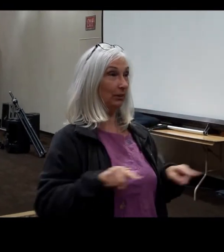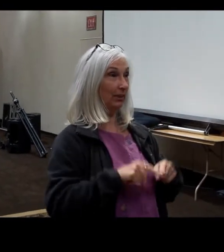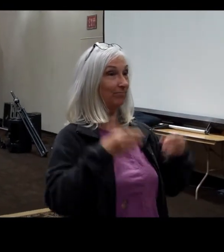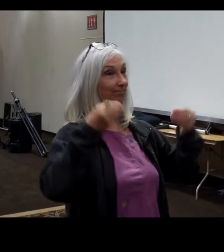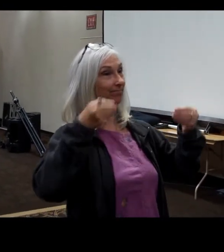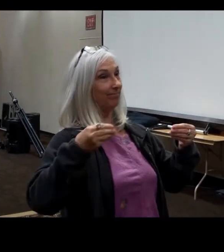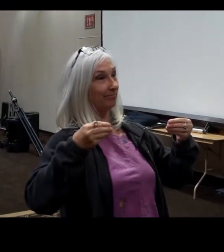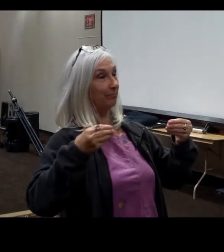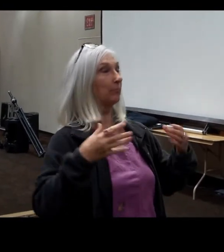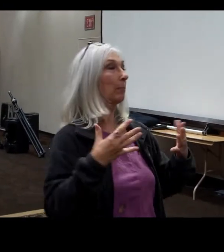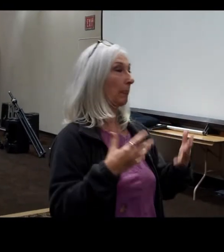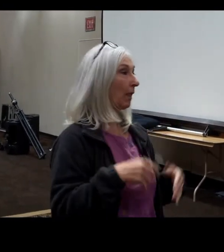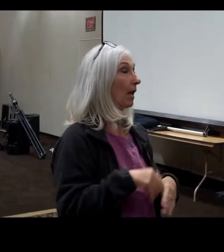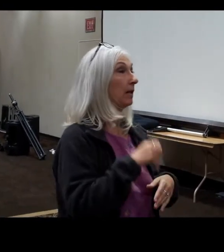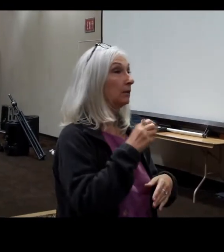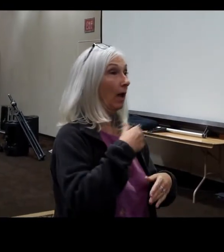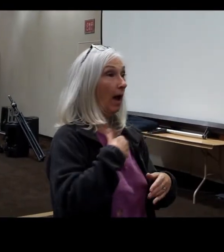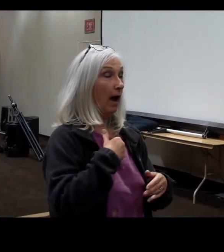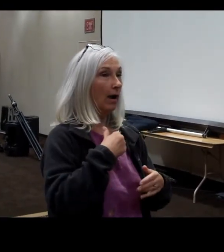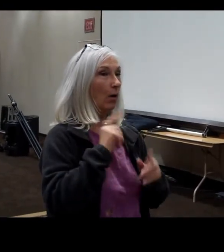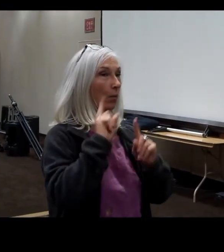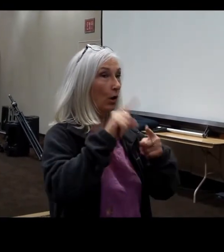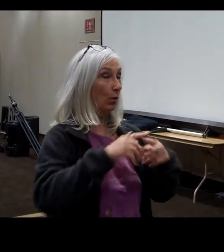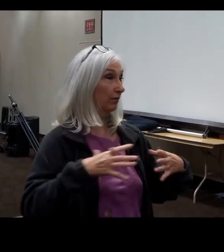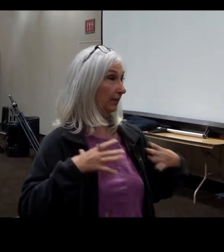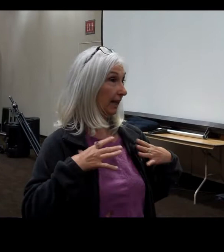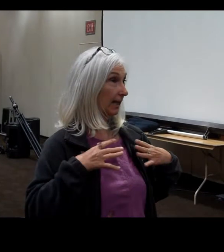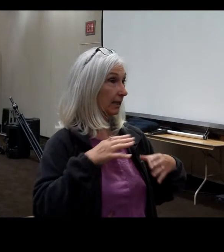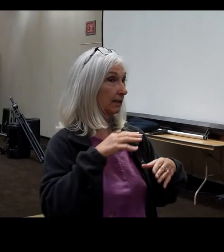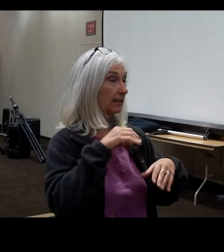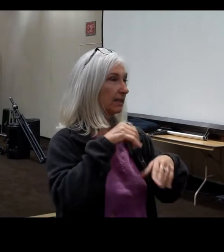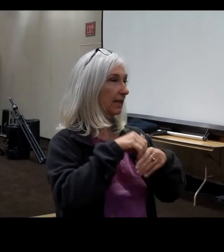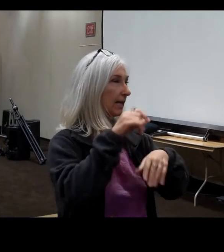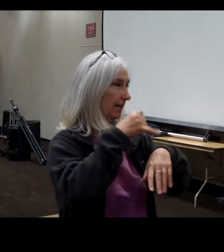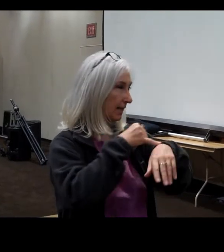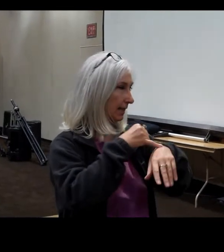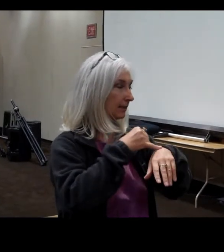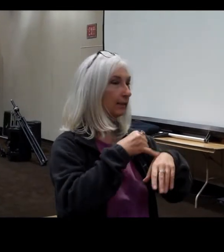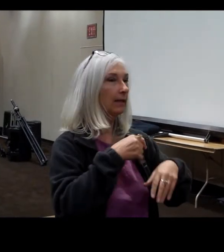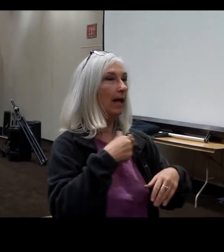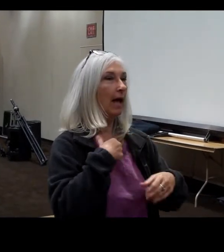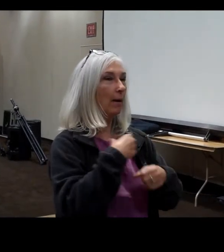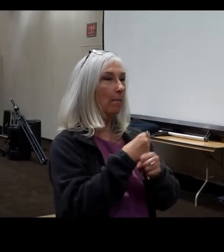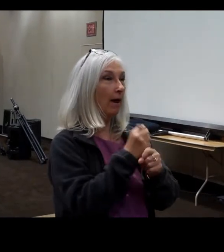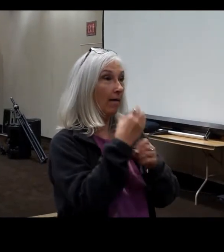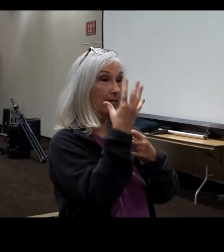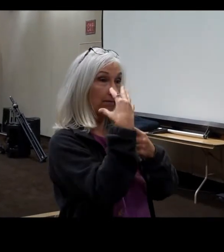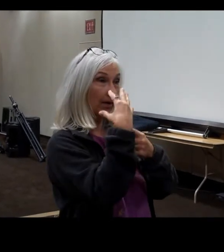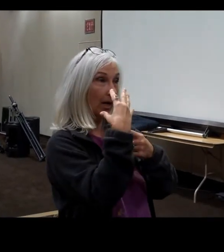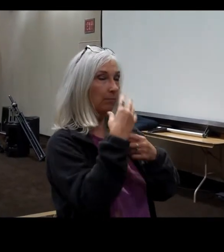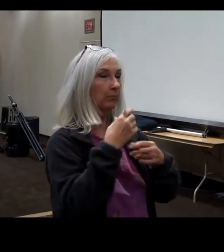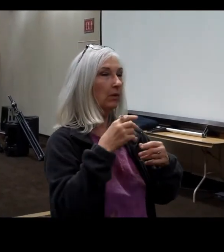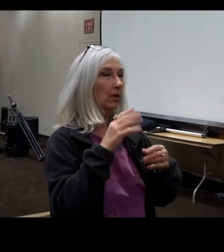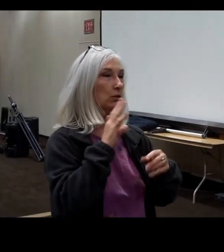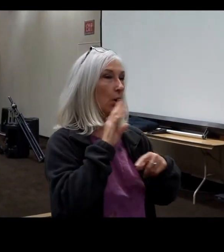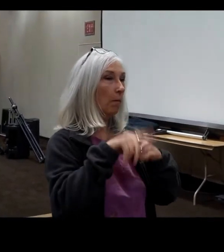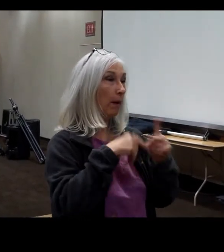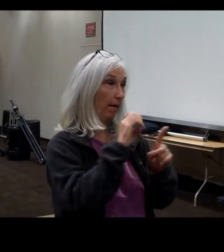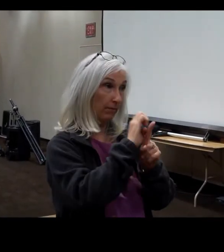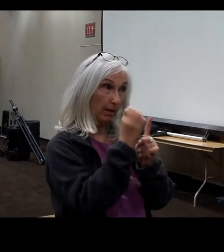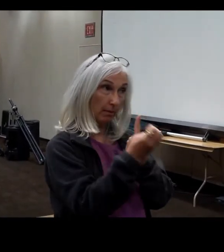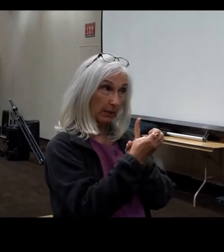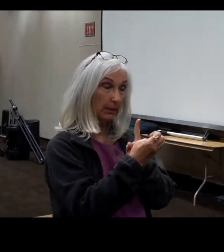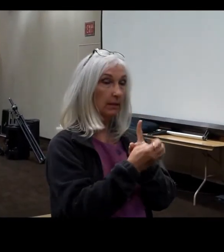and also a vegan. And I've asked them to hold up signs. So I went on vacation, I went to the islands, and I made a